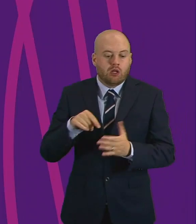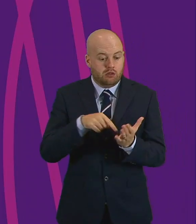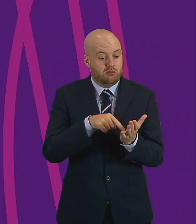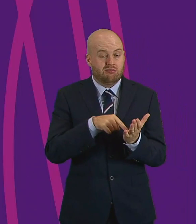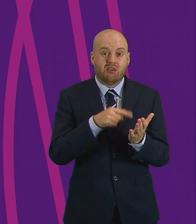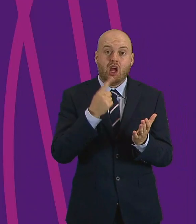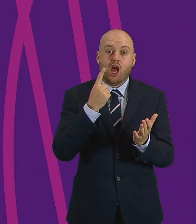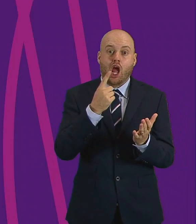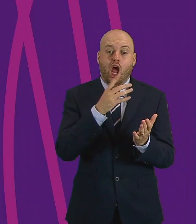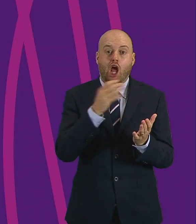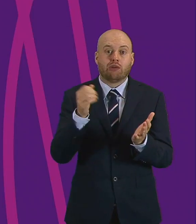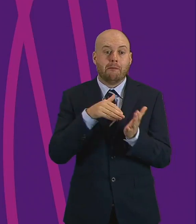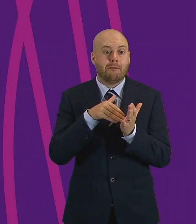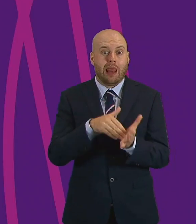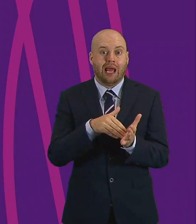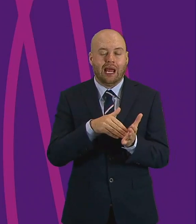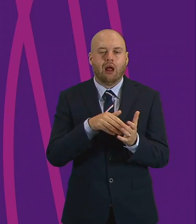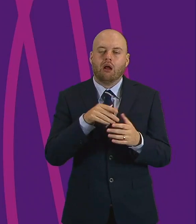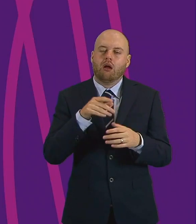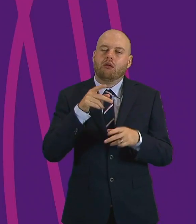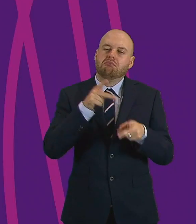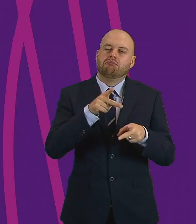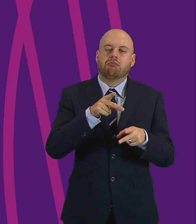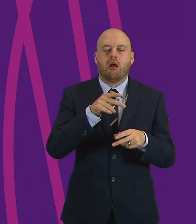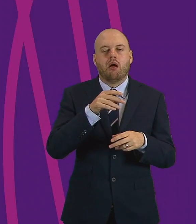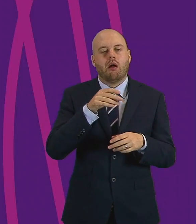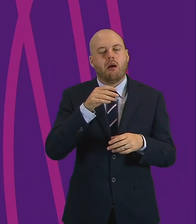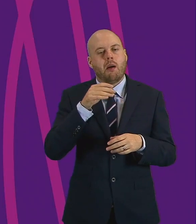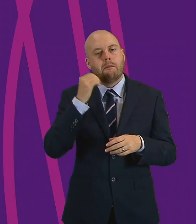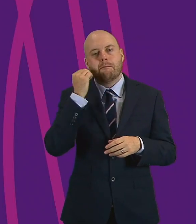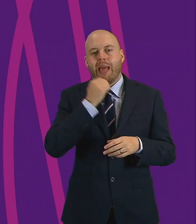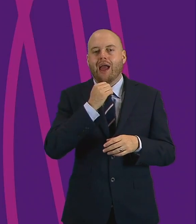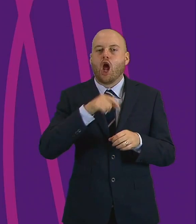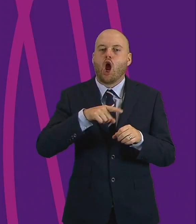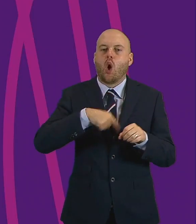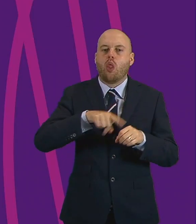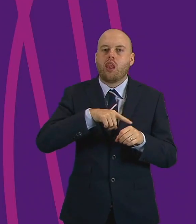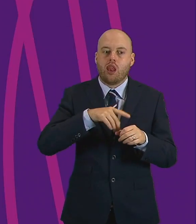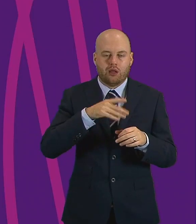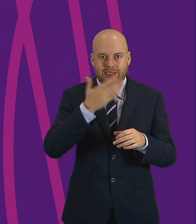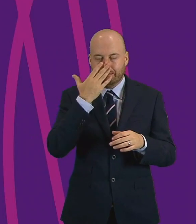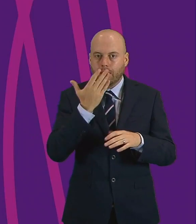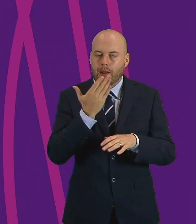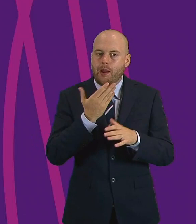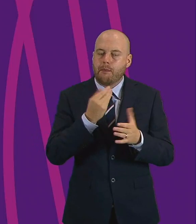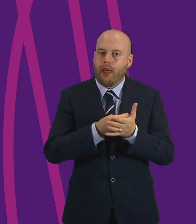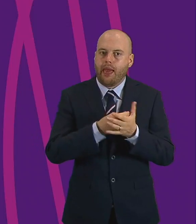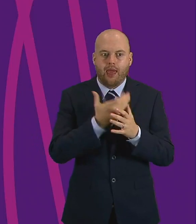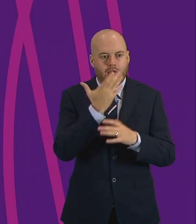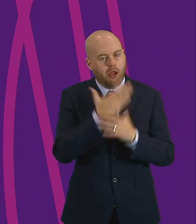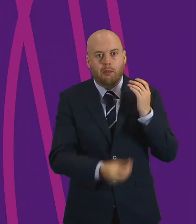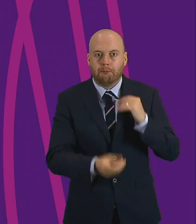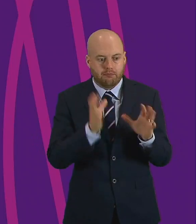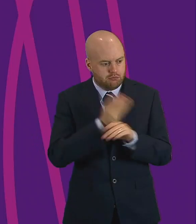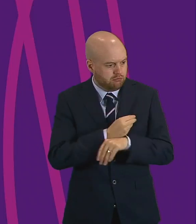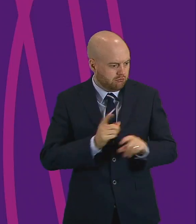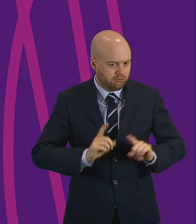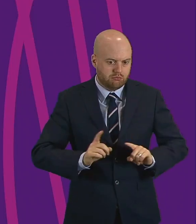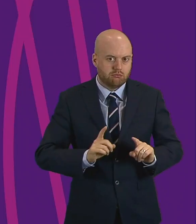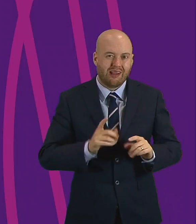hole, even after the £155 million had been paid. We never did hear how that would be